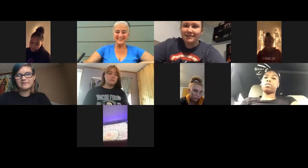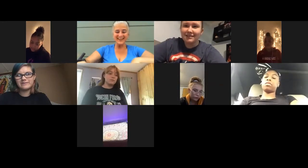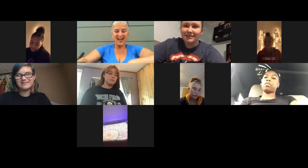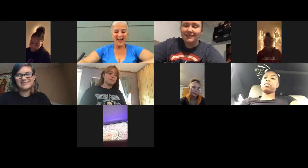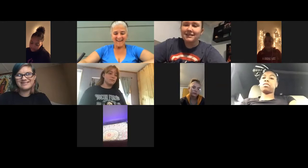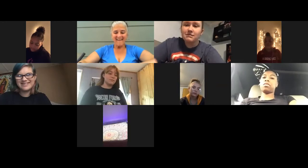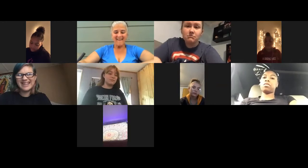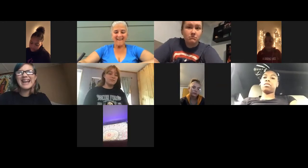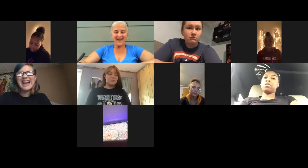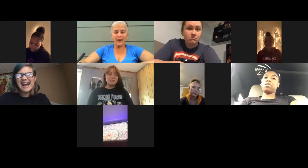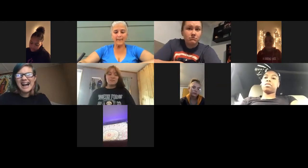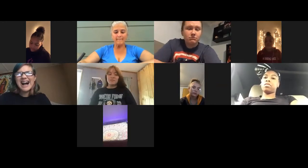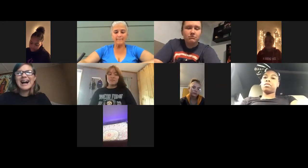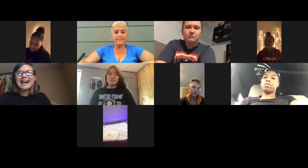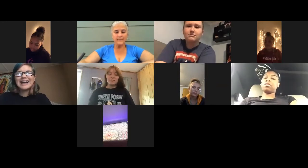it.